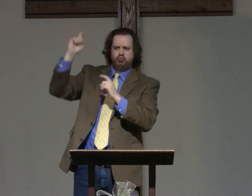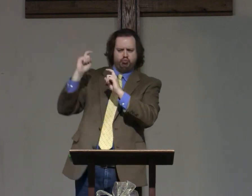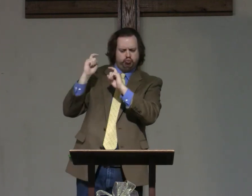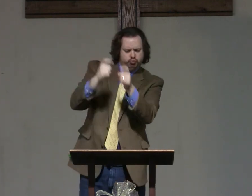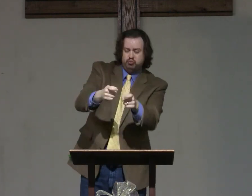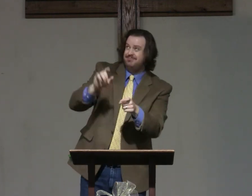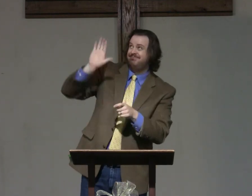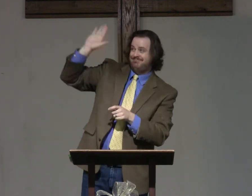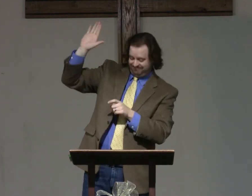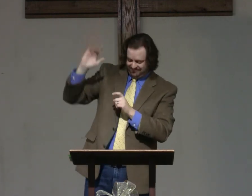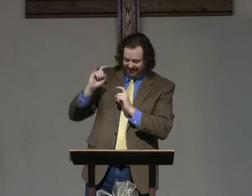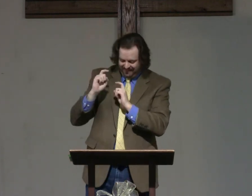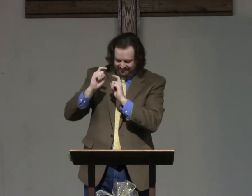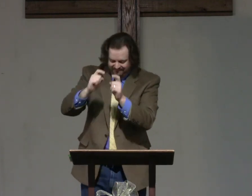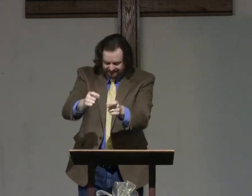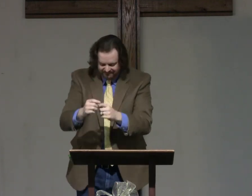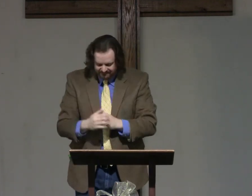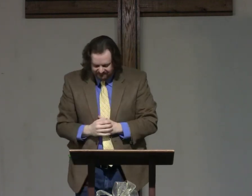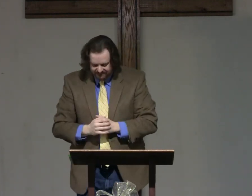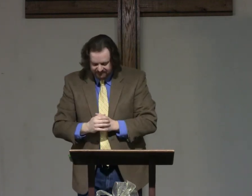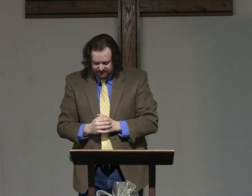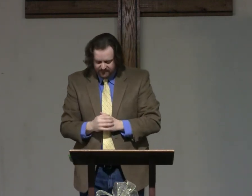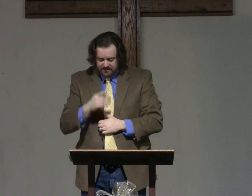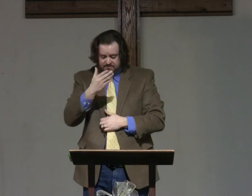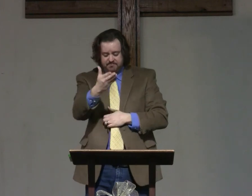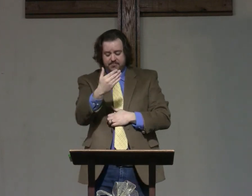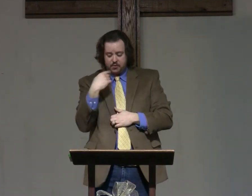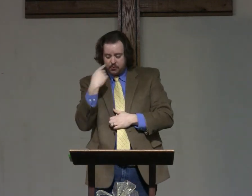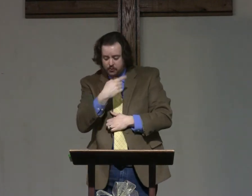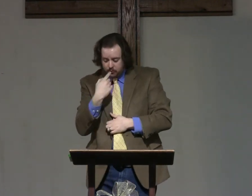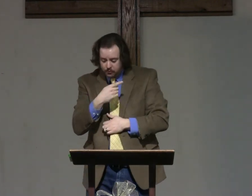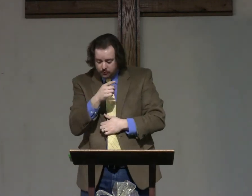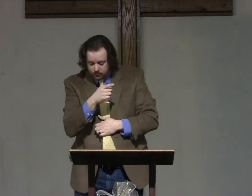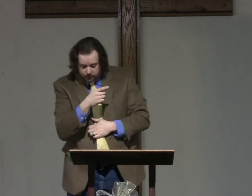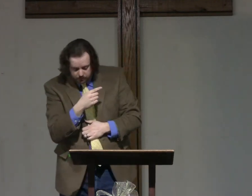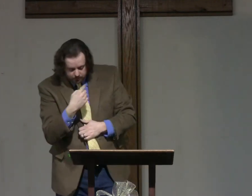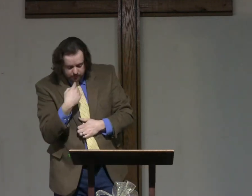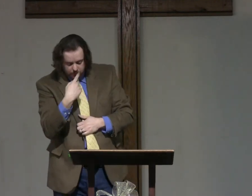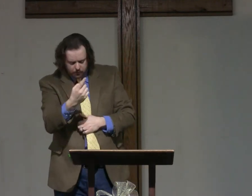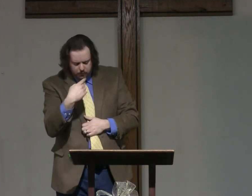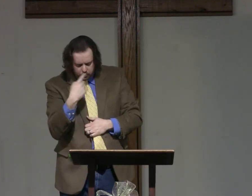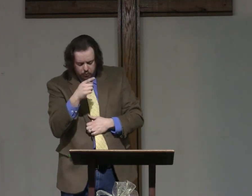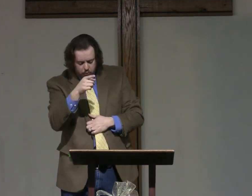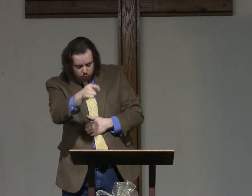it is that saith to me, give me to drink, thou wouldest ask of him.